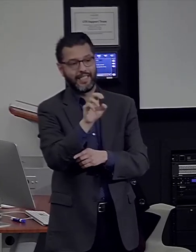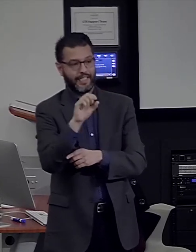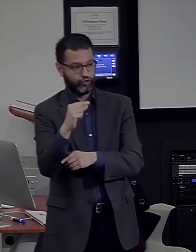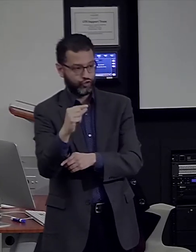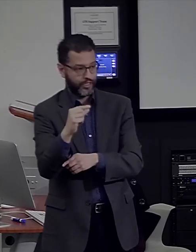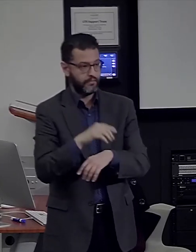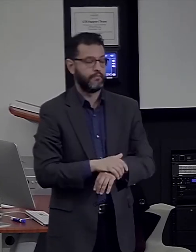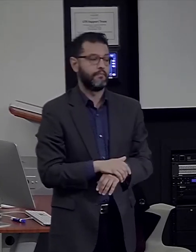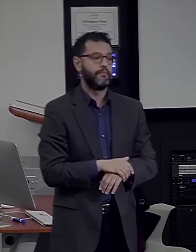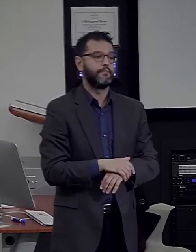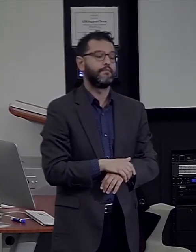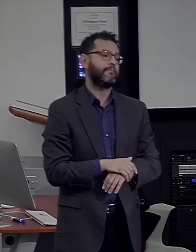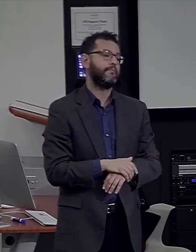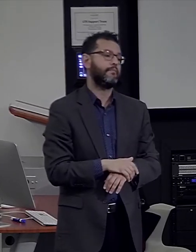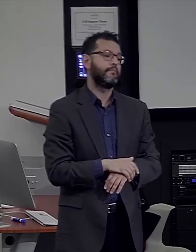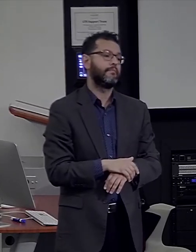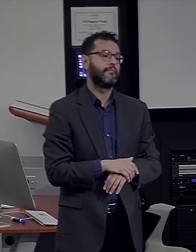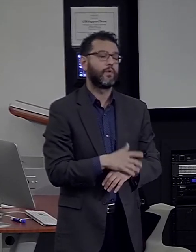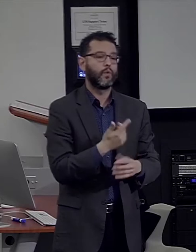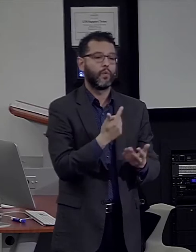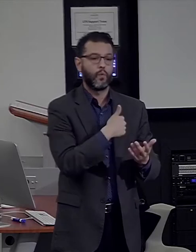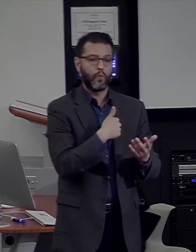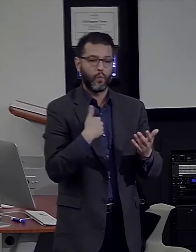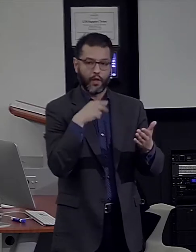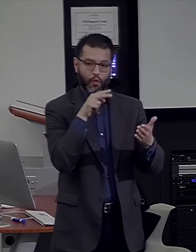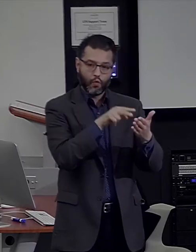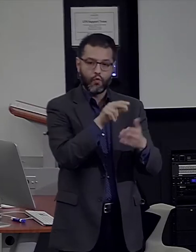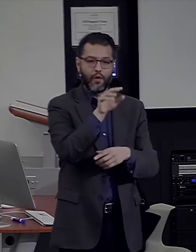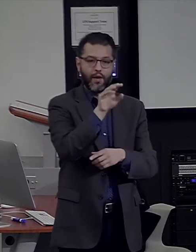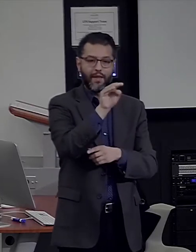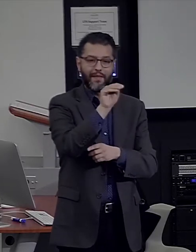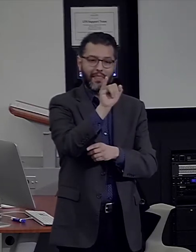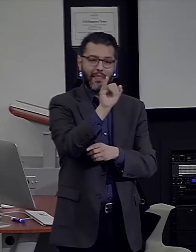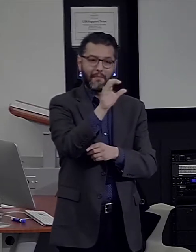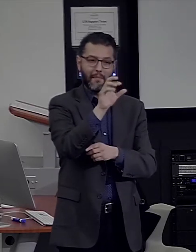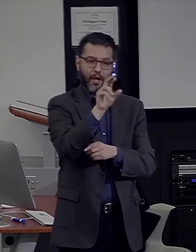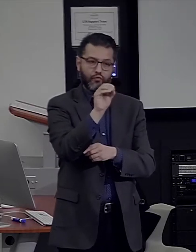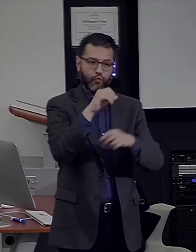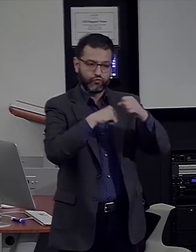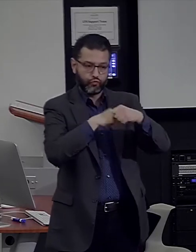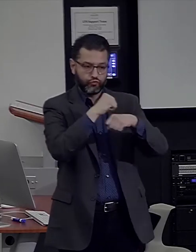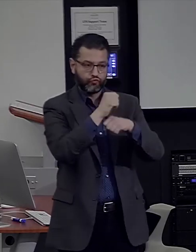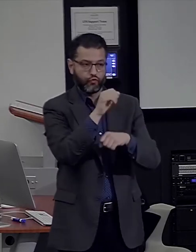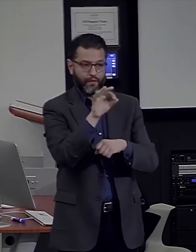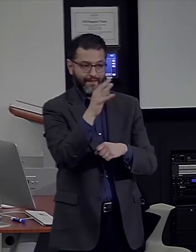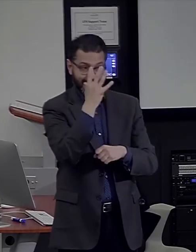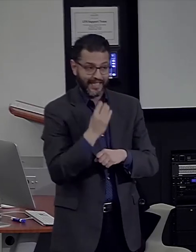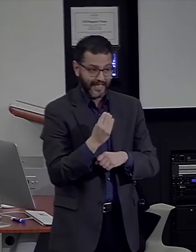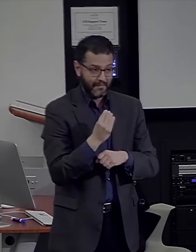looking at the microstructure of sleep including